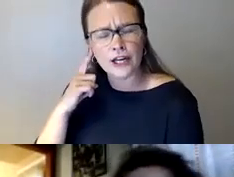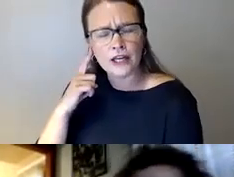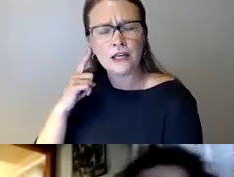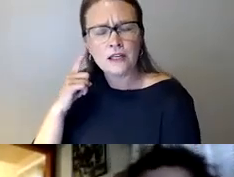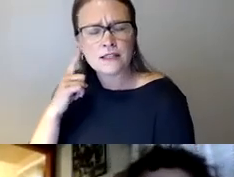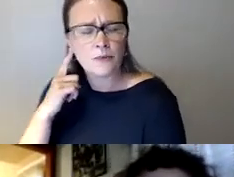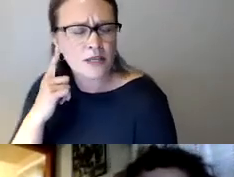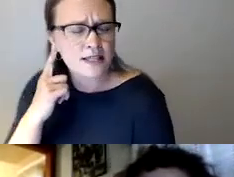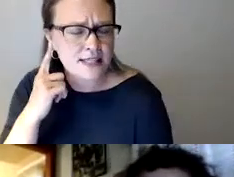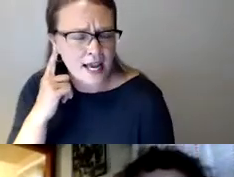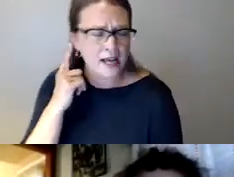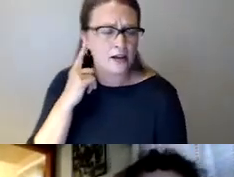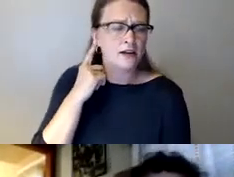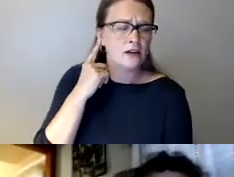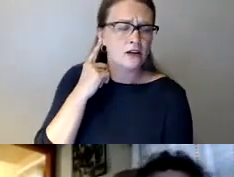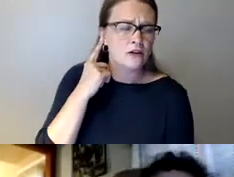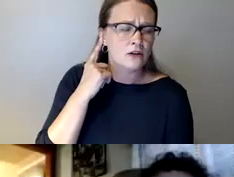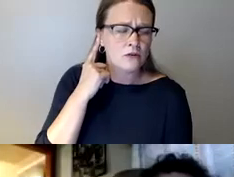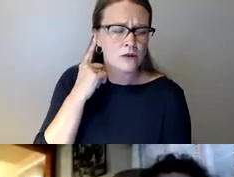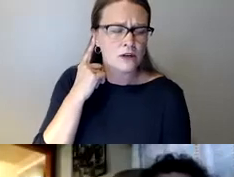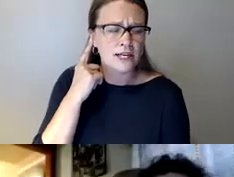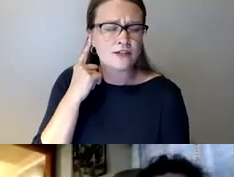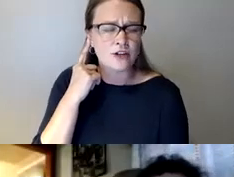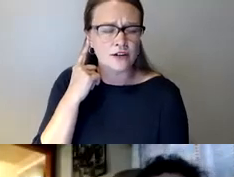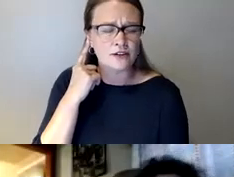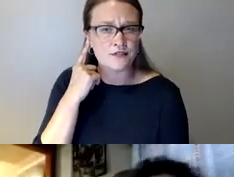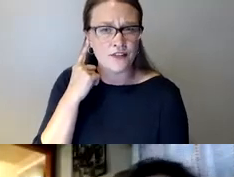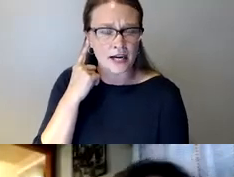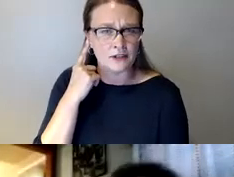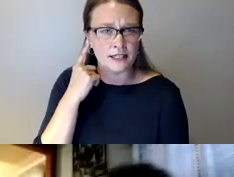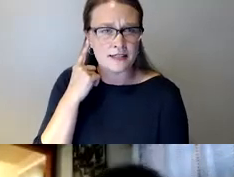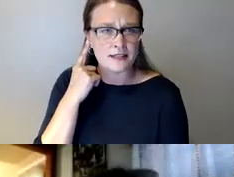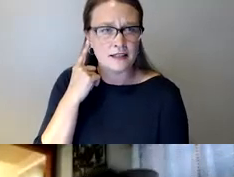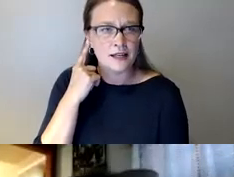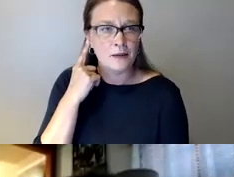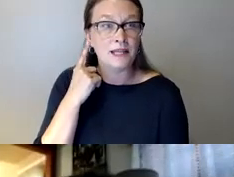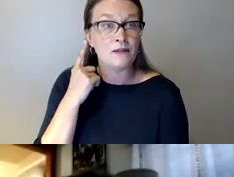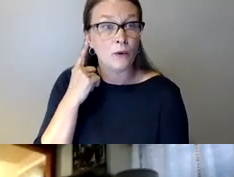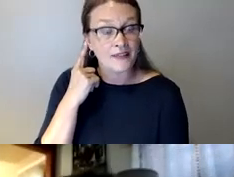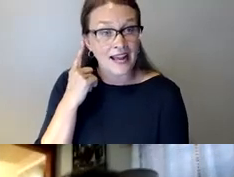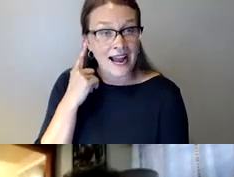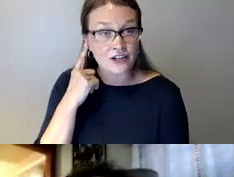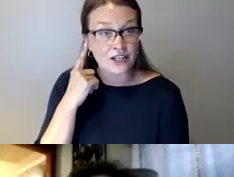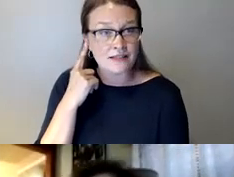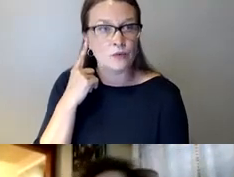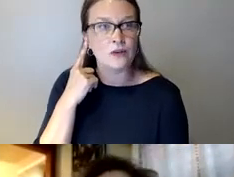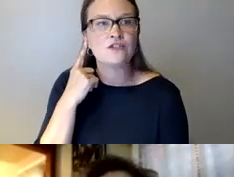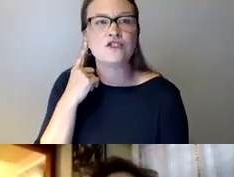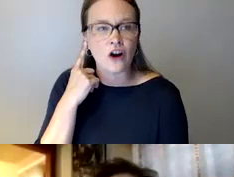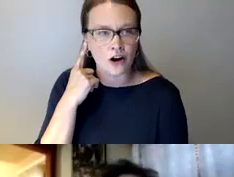heard someone say, we're going to start this virus. But what they actually said was